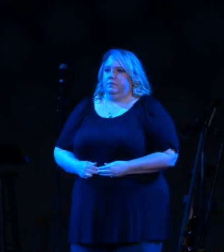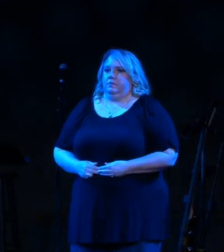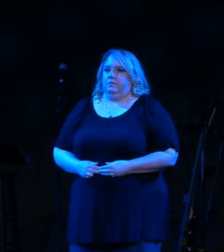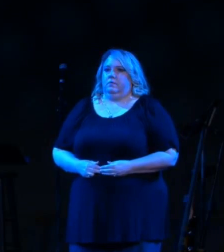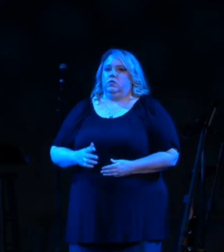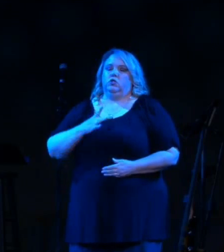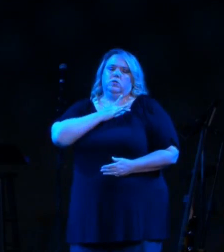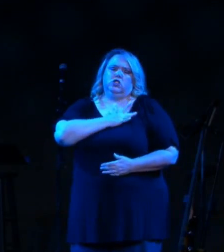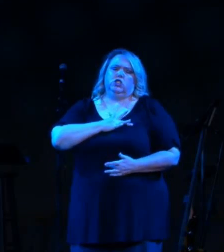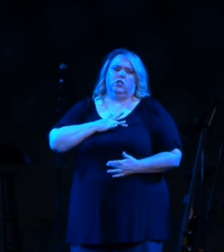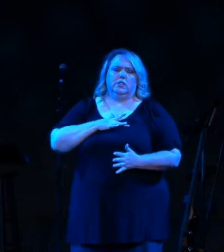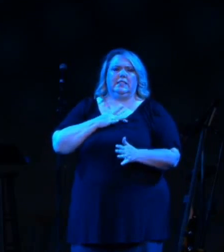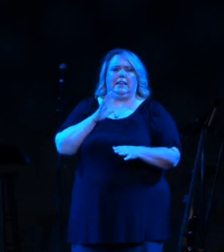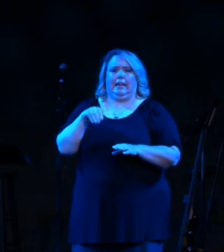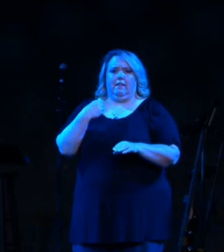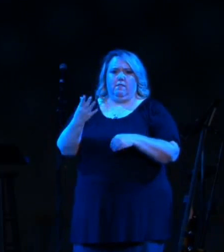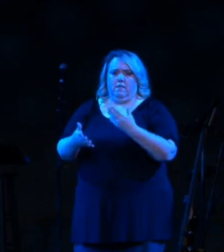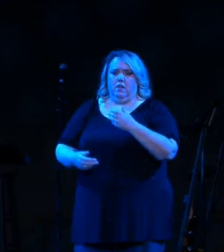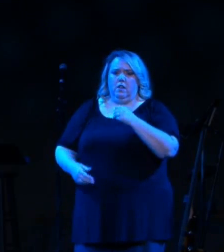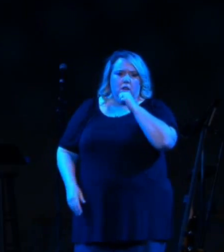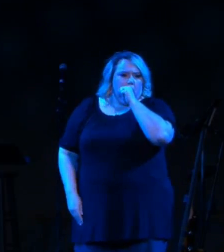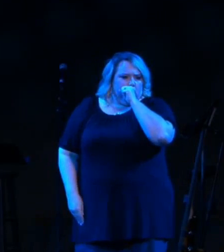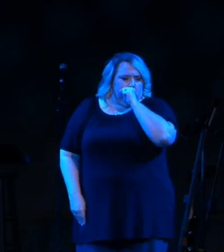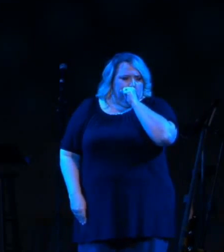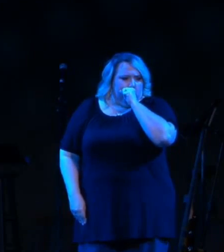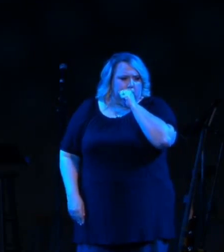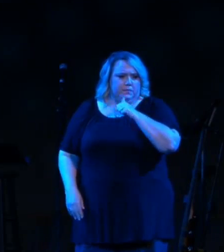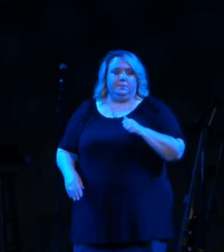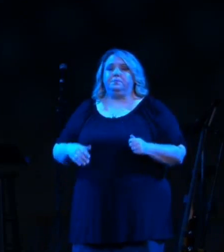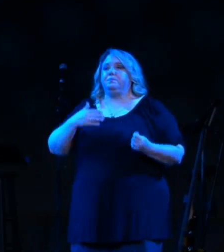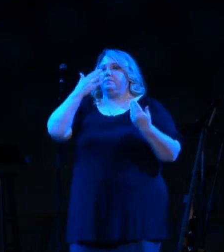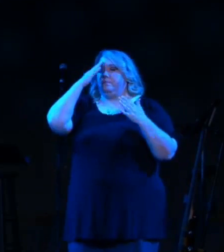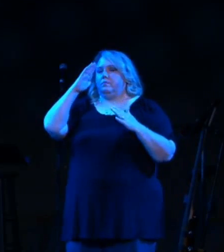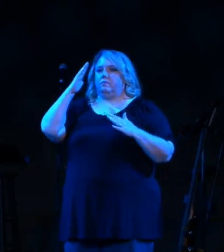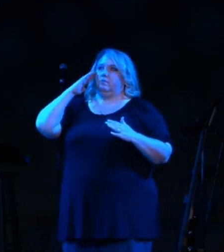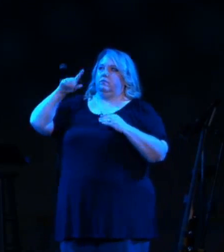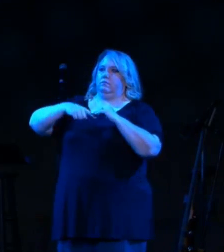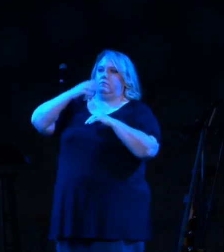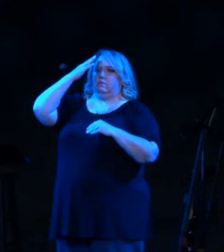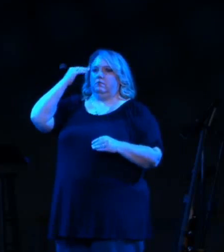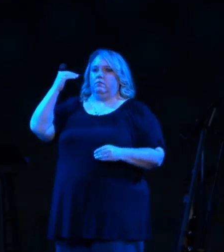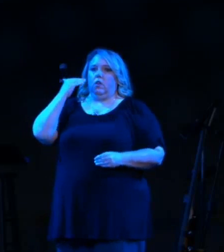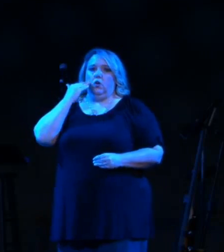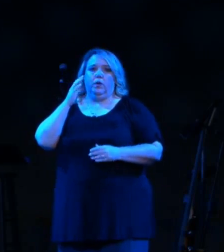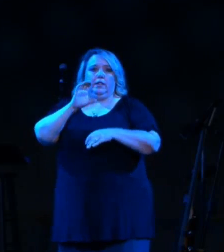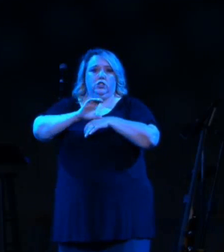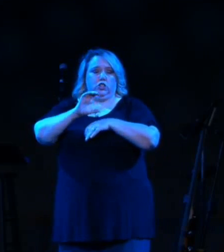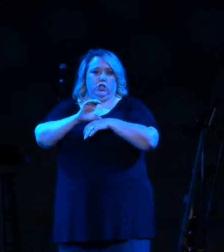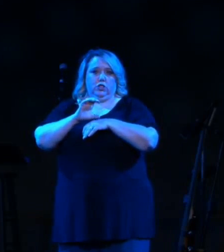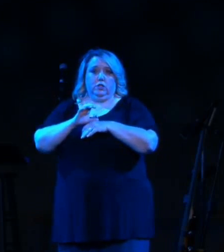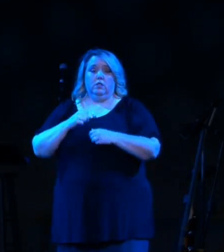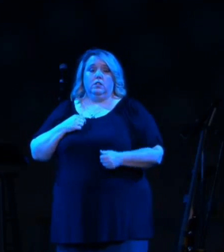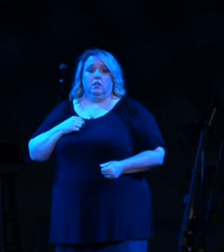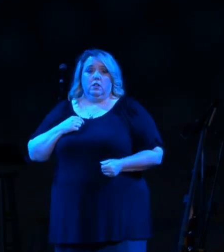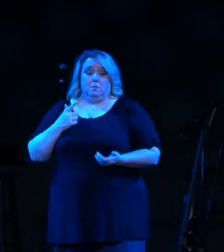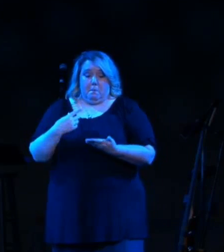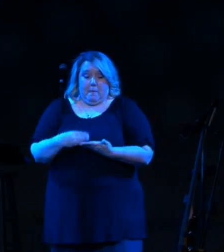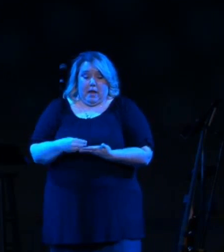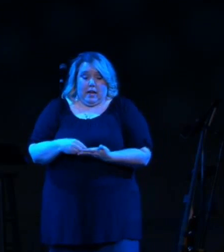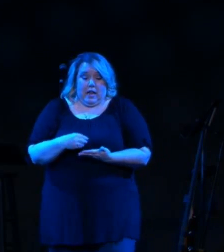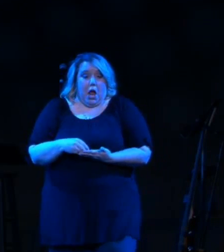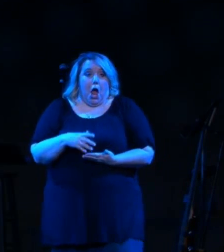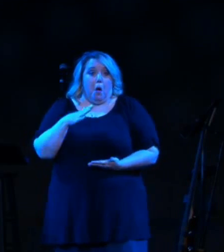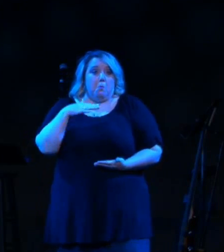give generously. I don't know if you know this about the Korean churches. We are unashamed to talk about